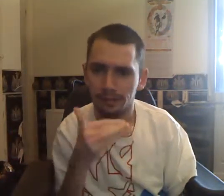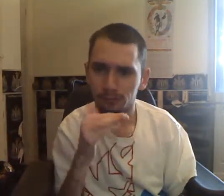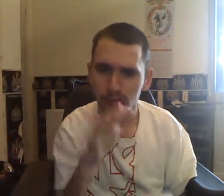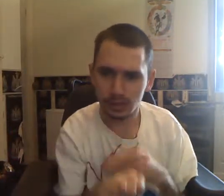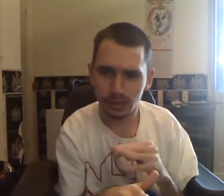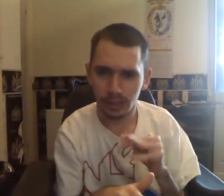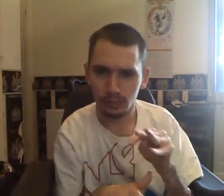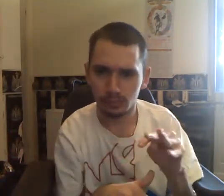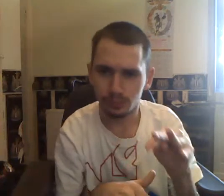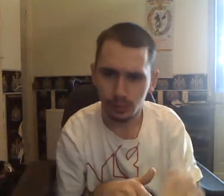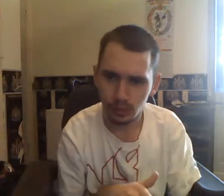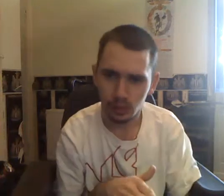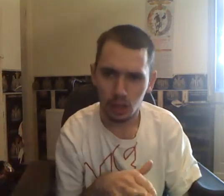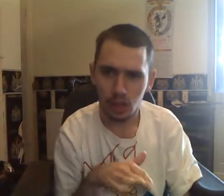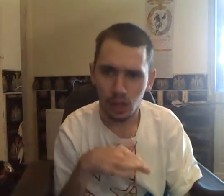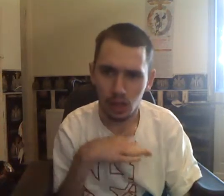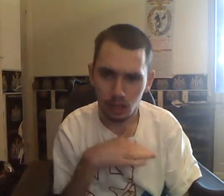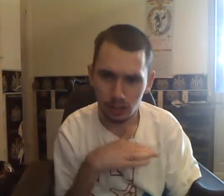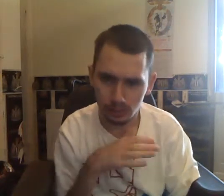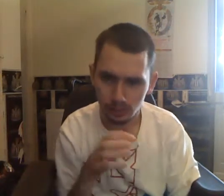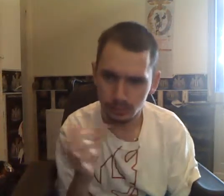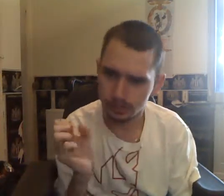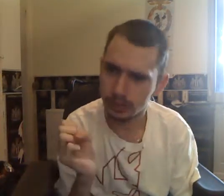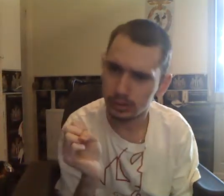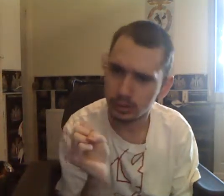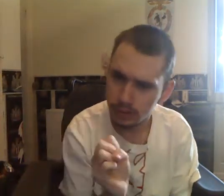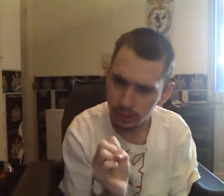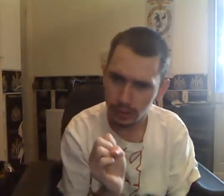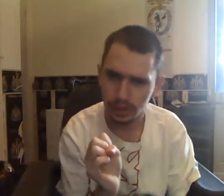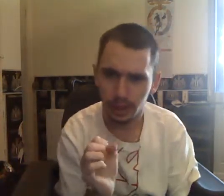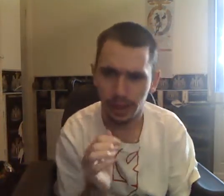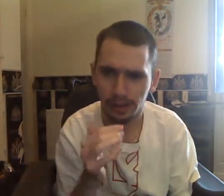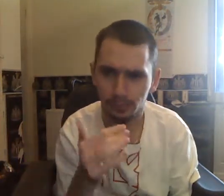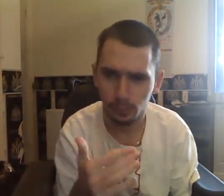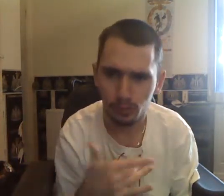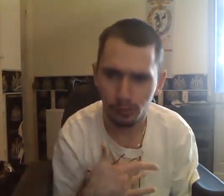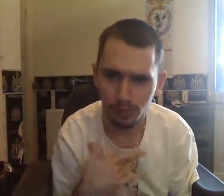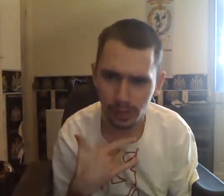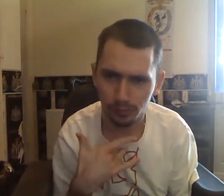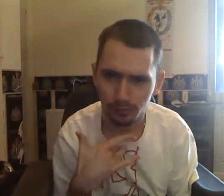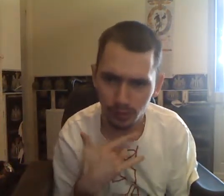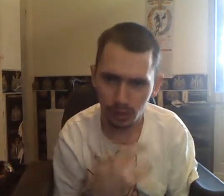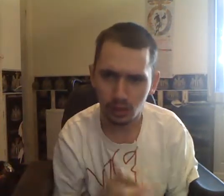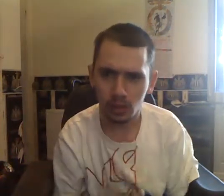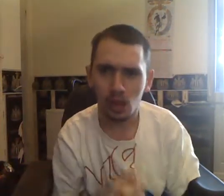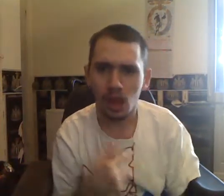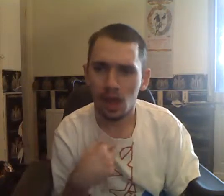I'm taking. Every move I make feels lost with no